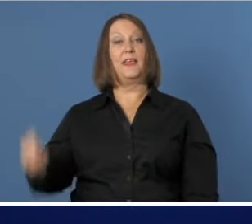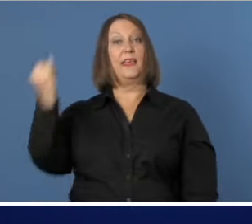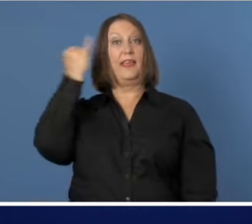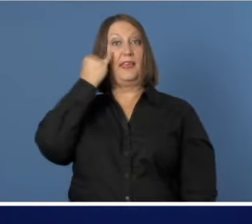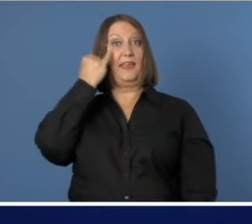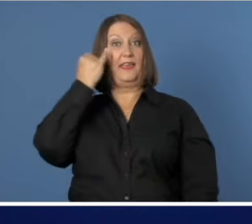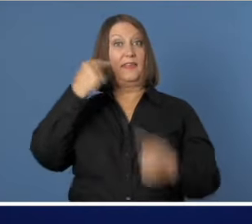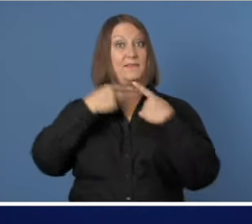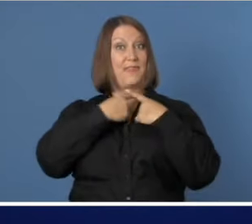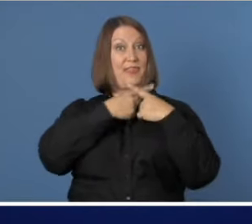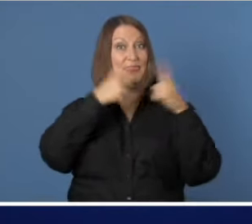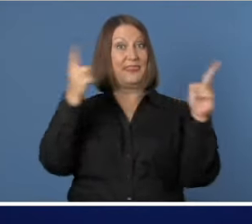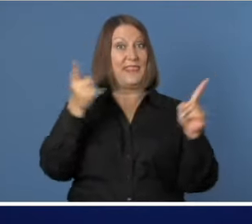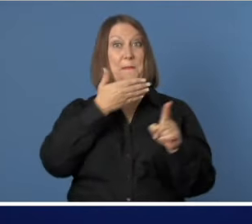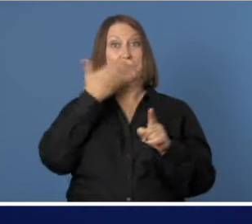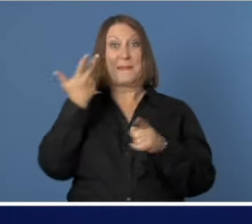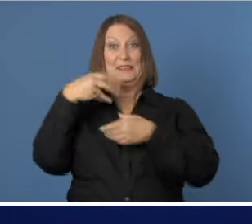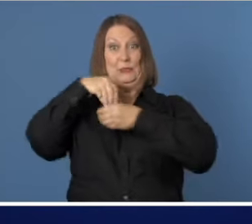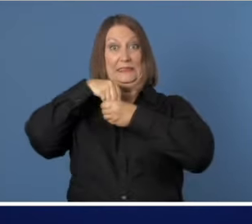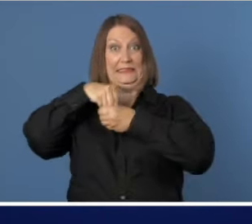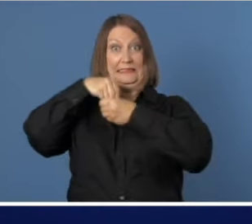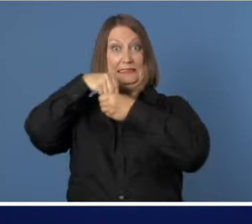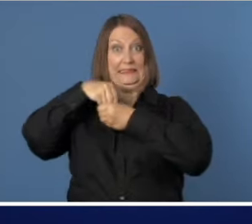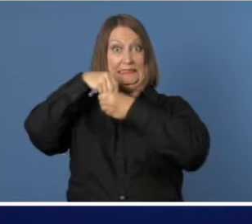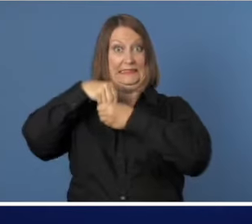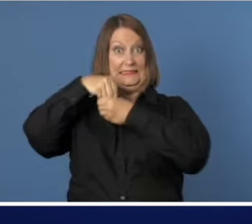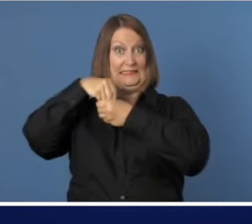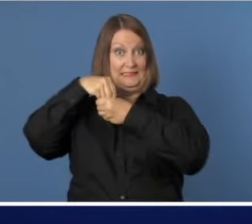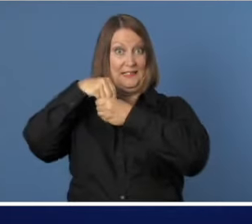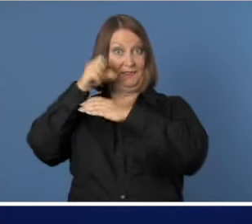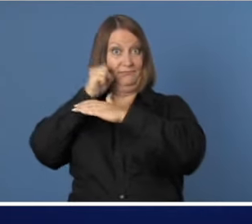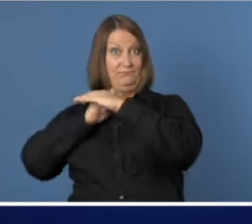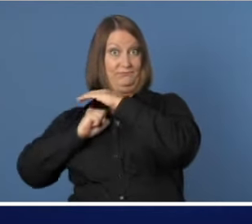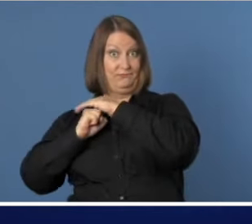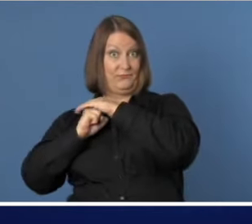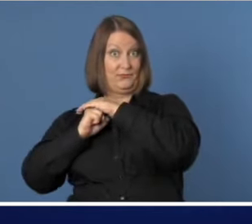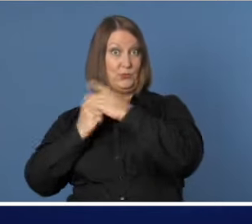If you are advised to remain indoors,